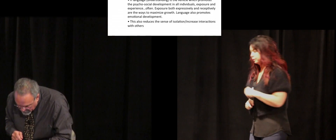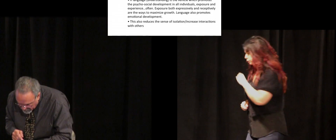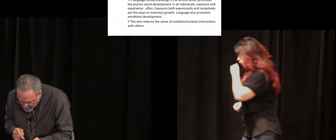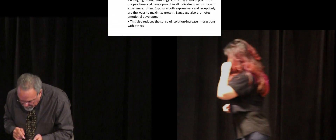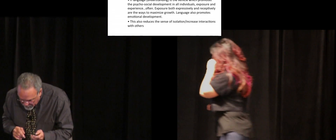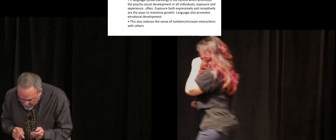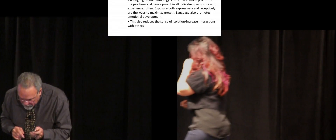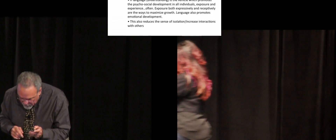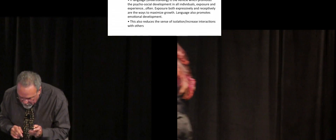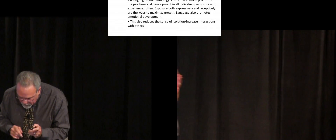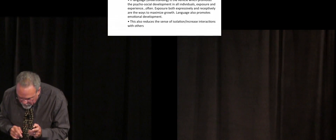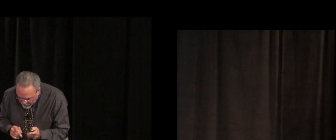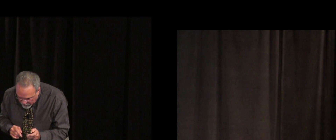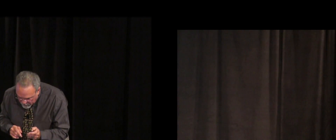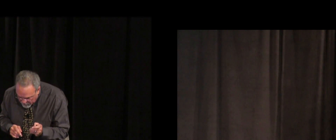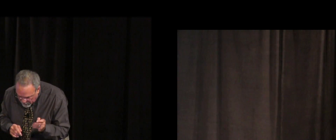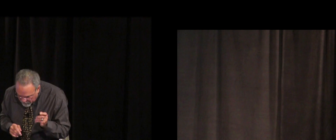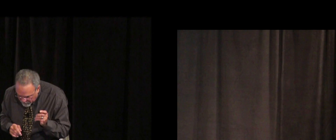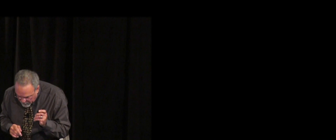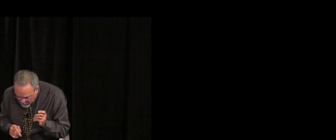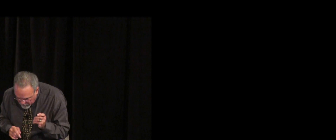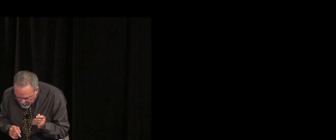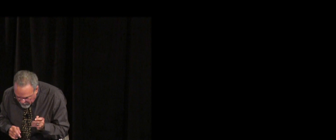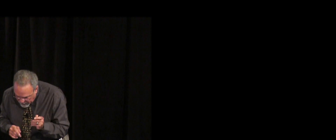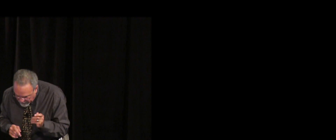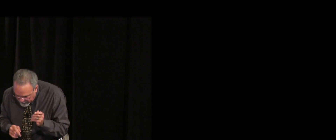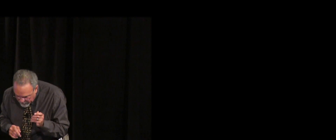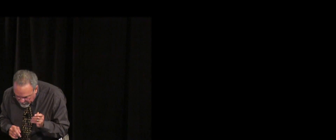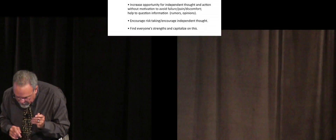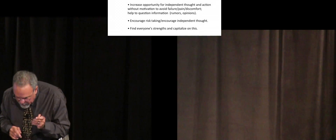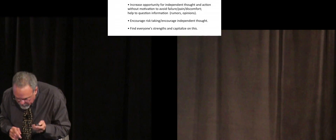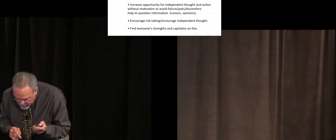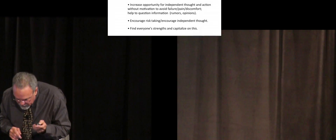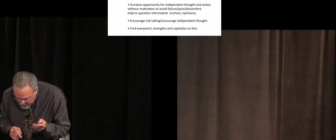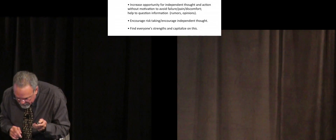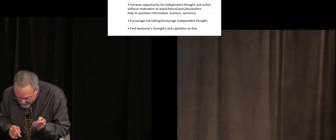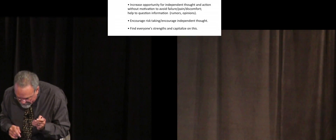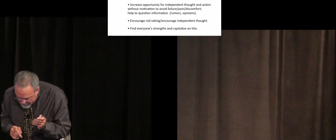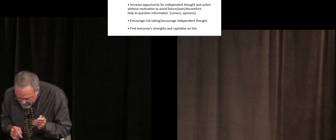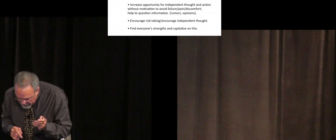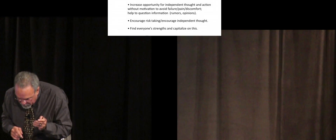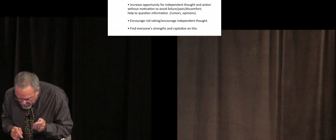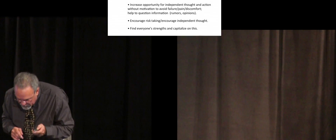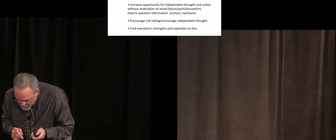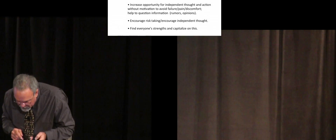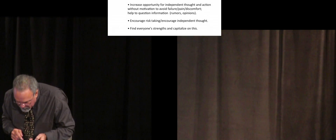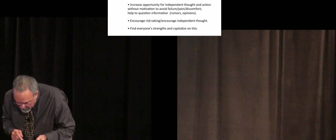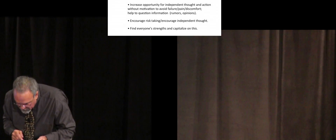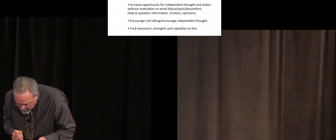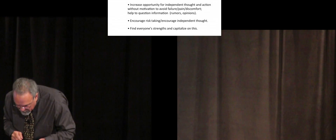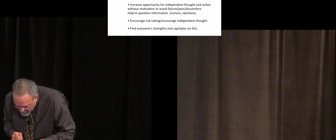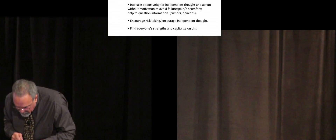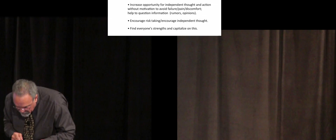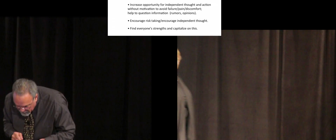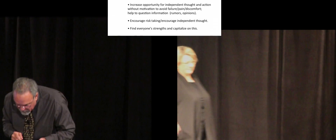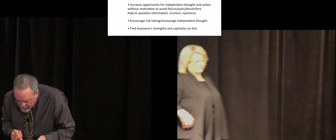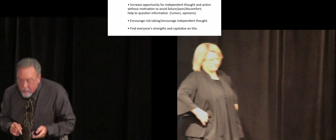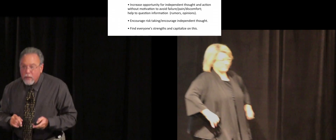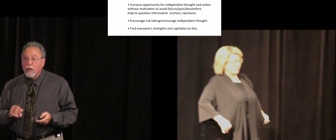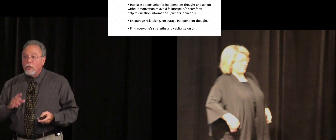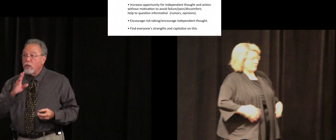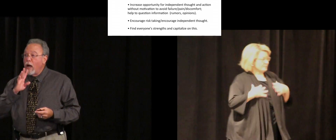you're pissed off. I understand you're really mad. I understand you're fed up. And instead of punching the wall, I need you to put that